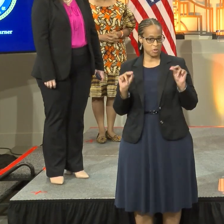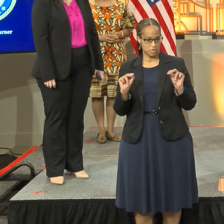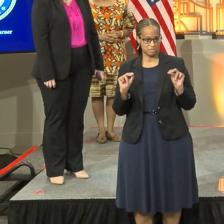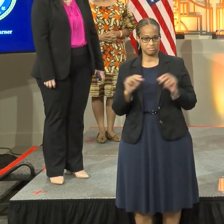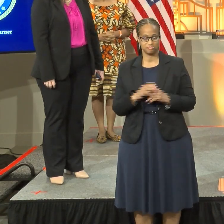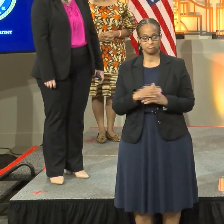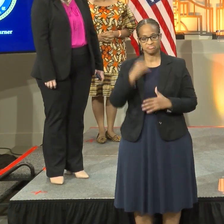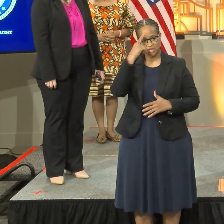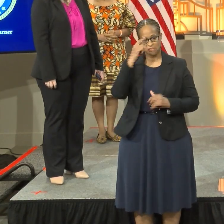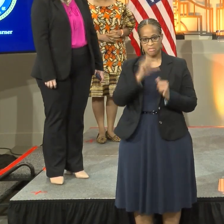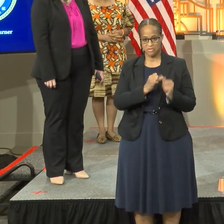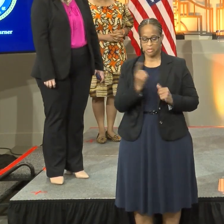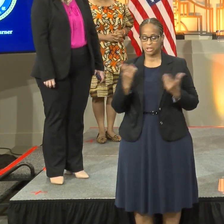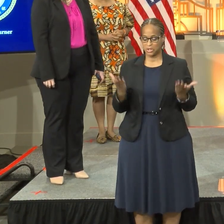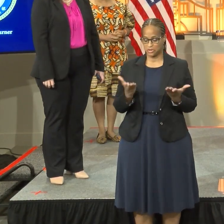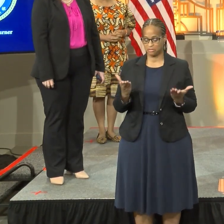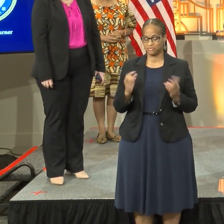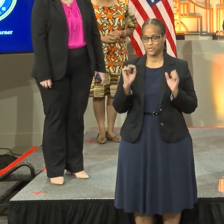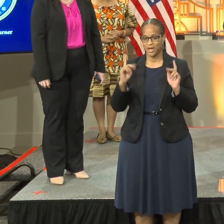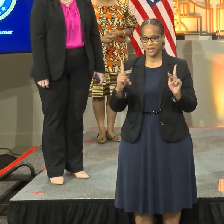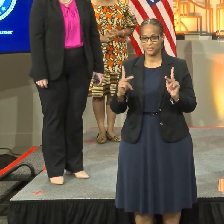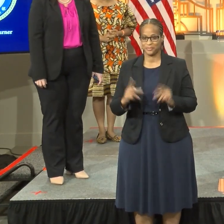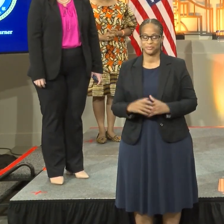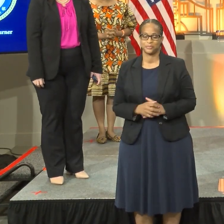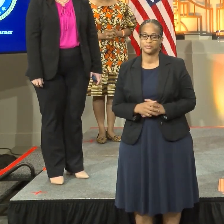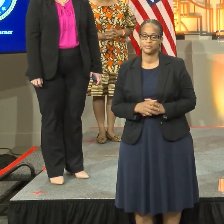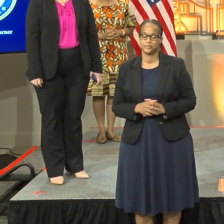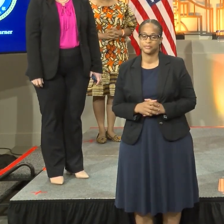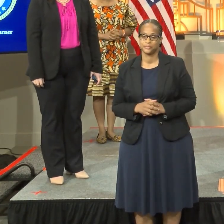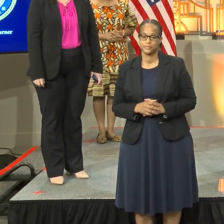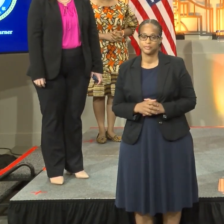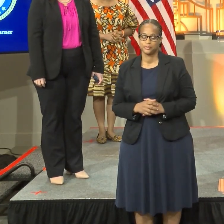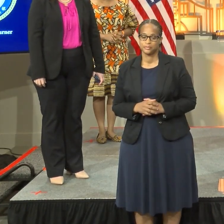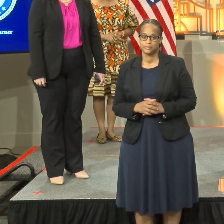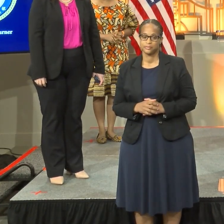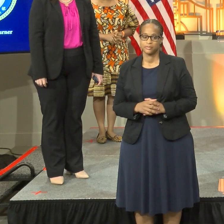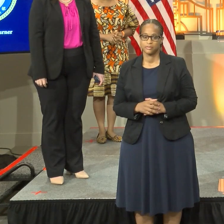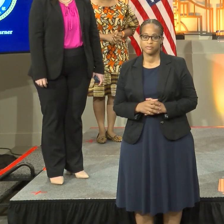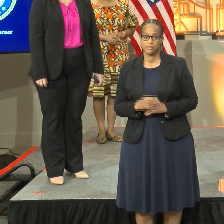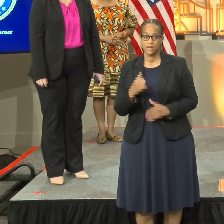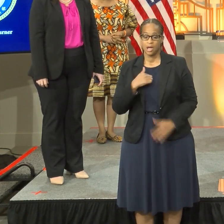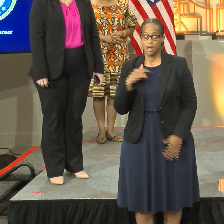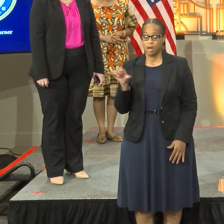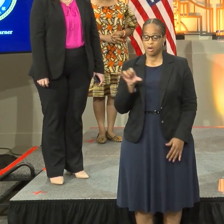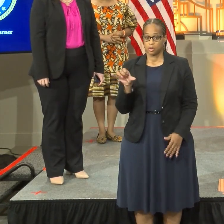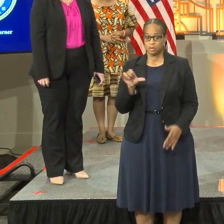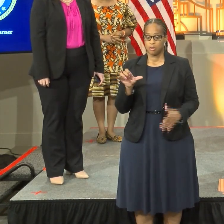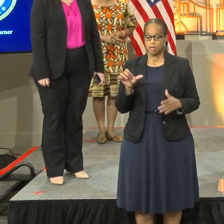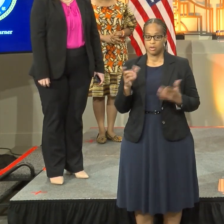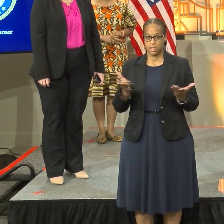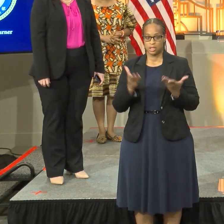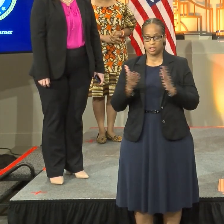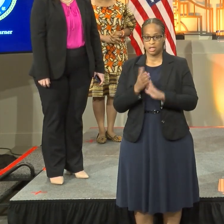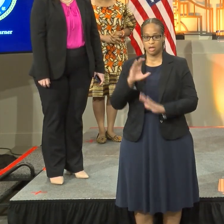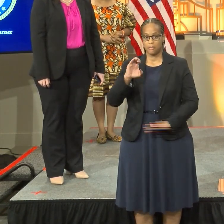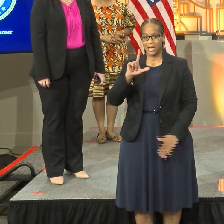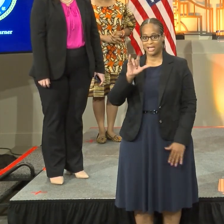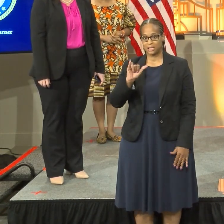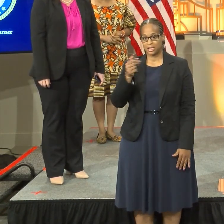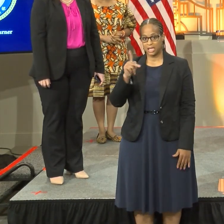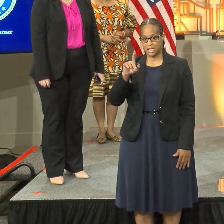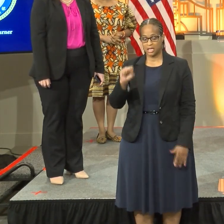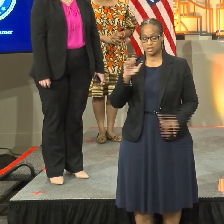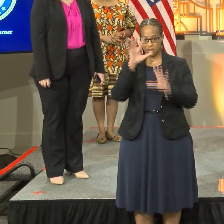think I everybody. Okay. Um, and I'm also joined today by Clay Hicks, President